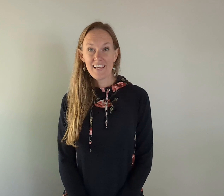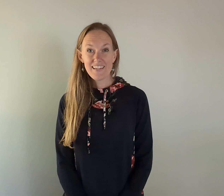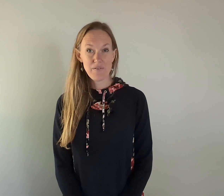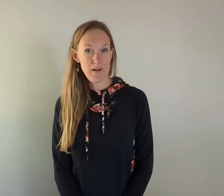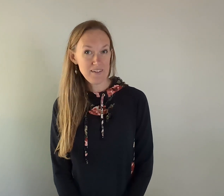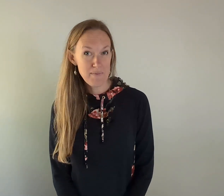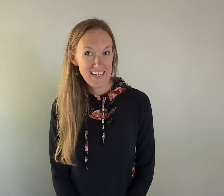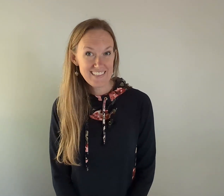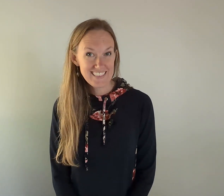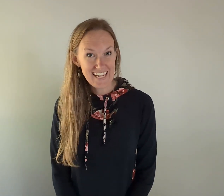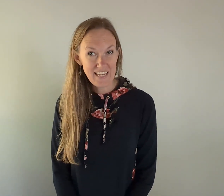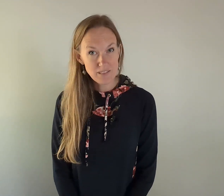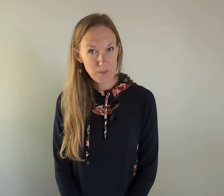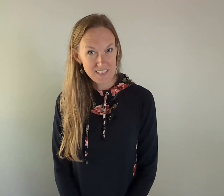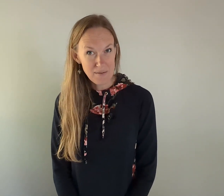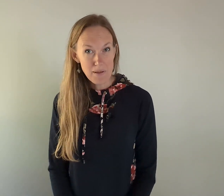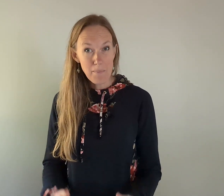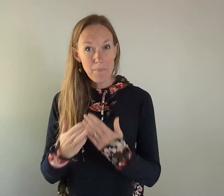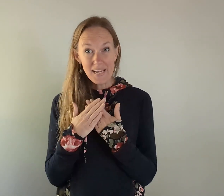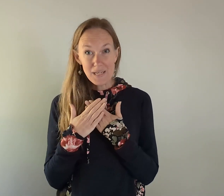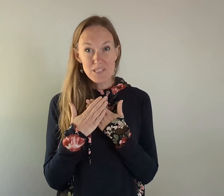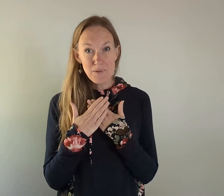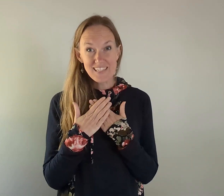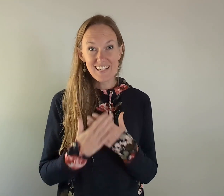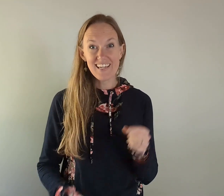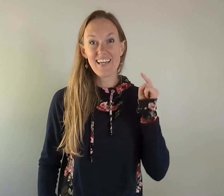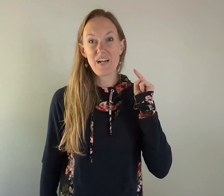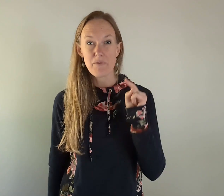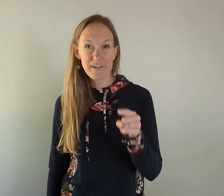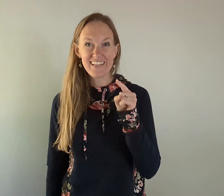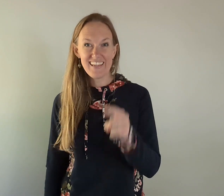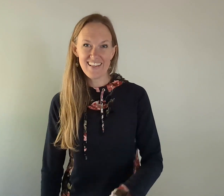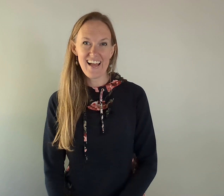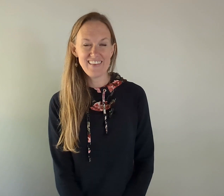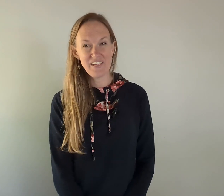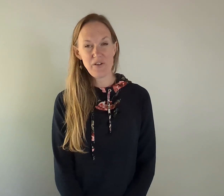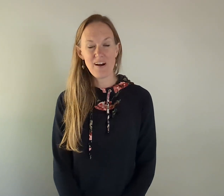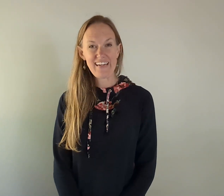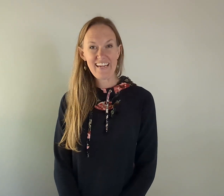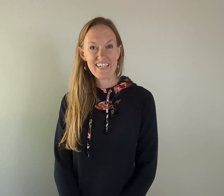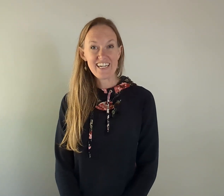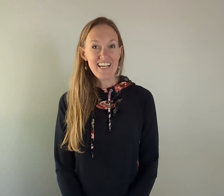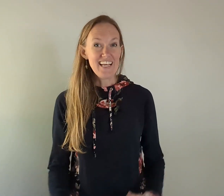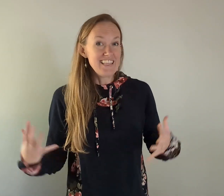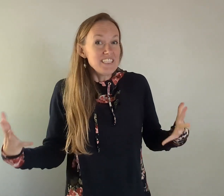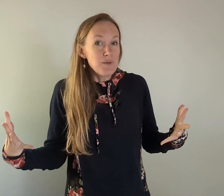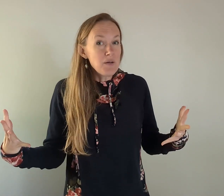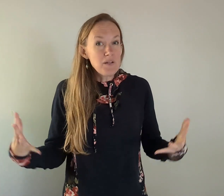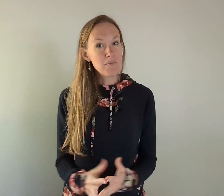everyone, and welcome back to Sign Language Worship. My name is Mandy, and I'm really glad that you are here. This week, we're going to be